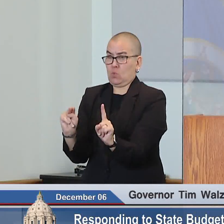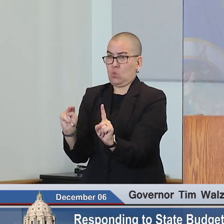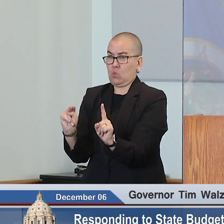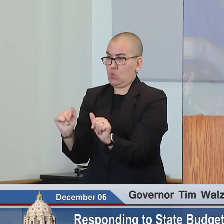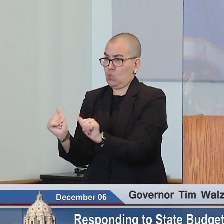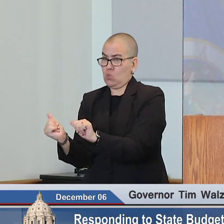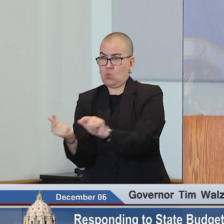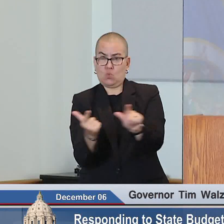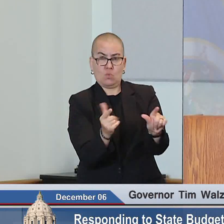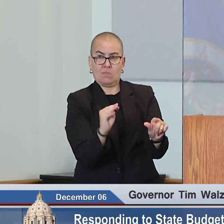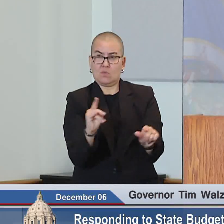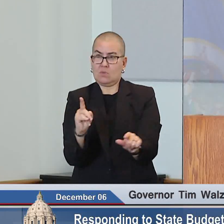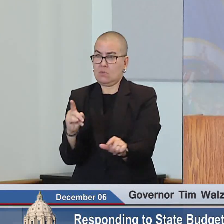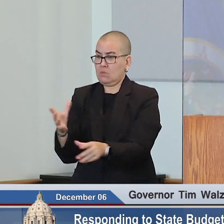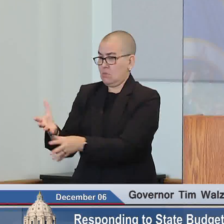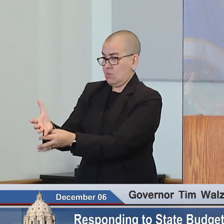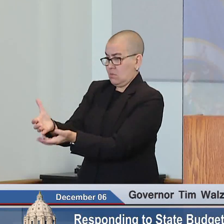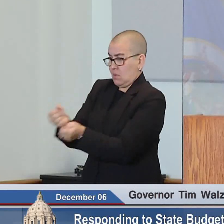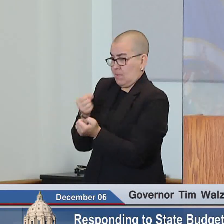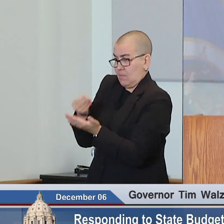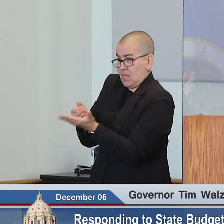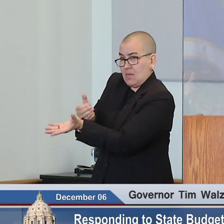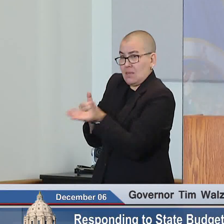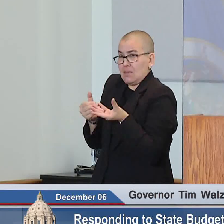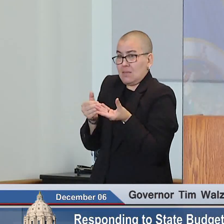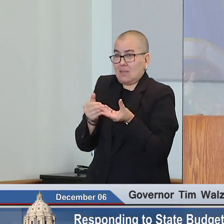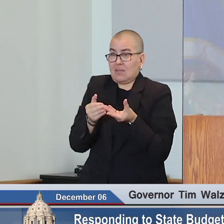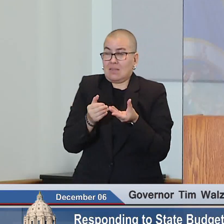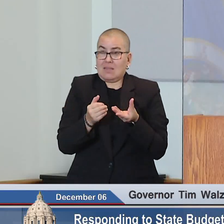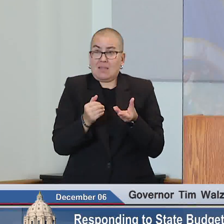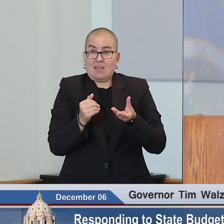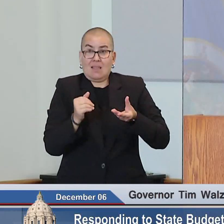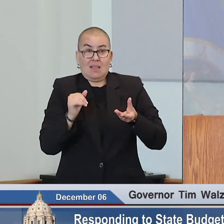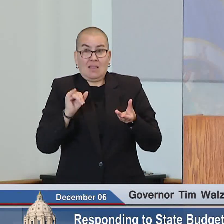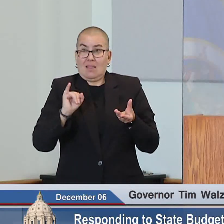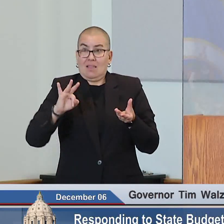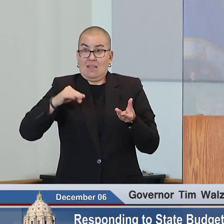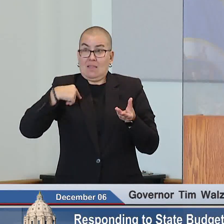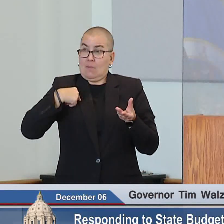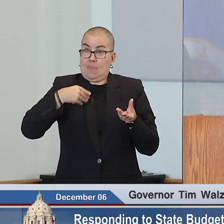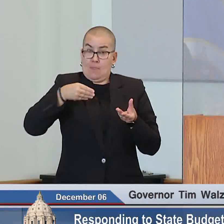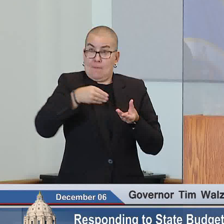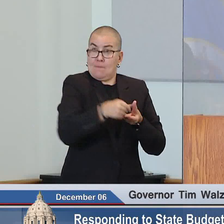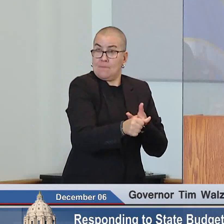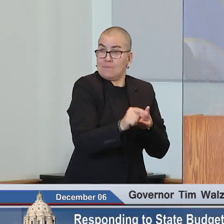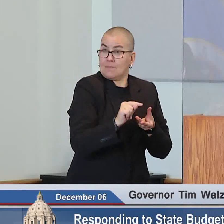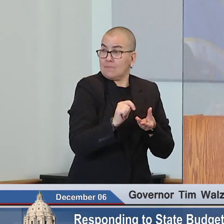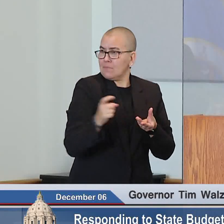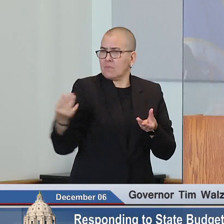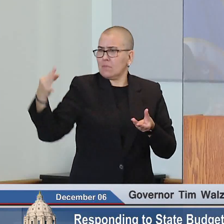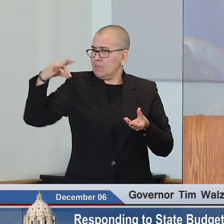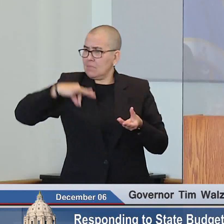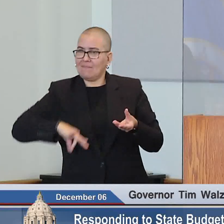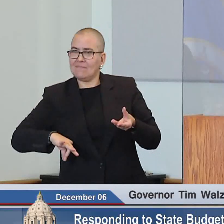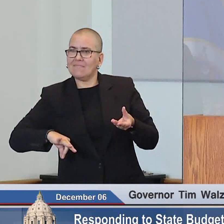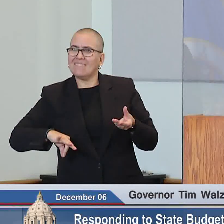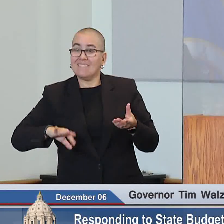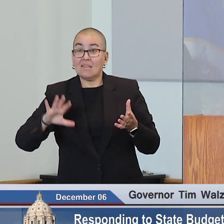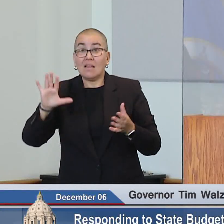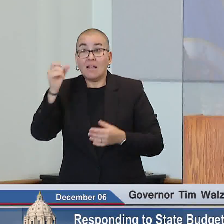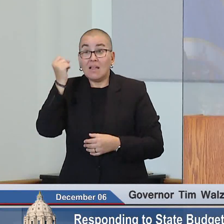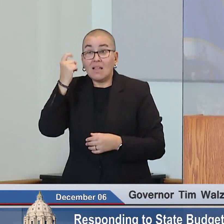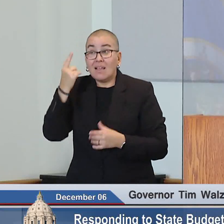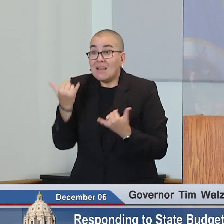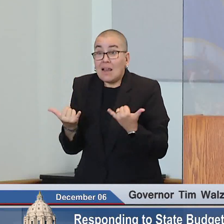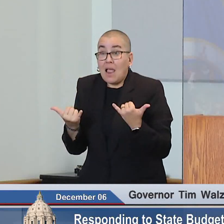for it makes sense, if they're getting a return on their dollar that makes sense. And I think this gives us a time to pause and reconfigure a little bit.